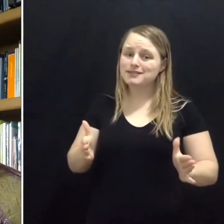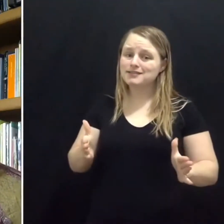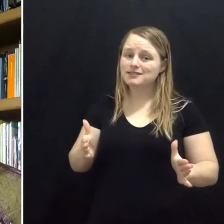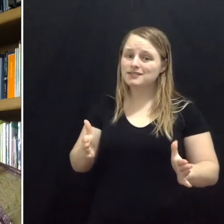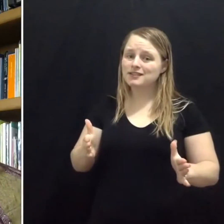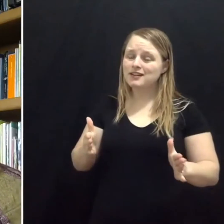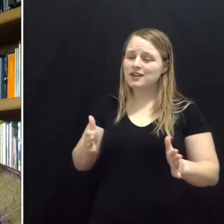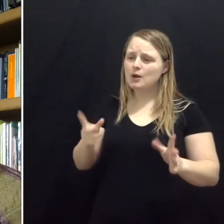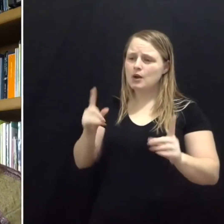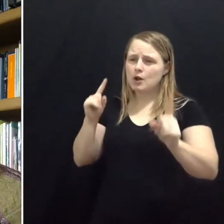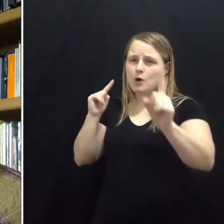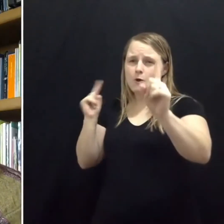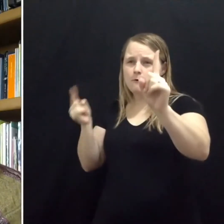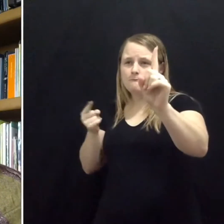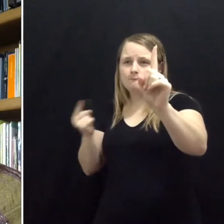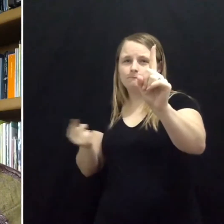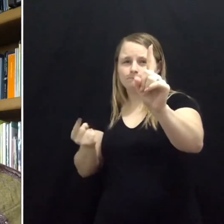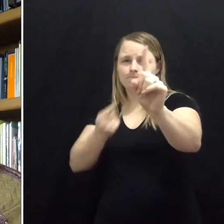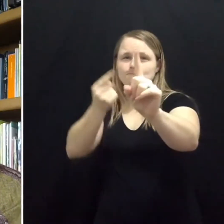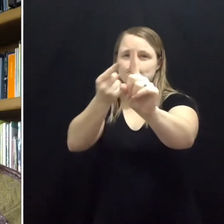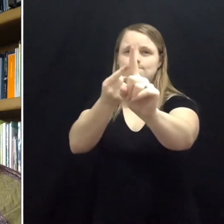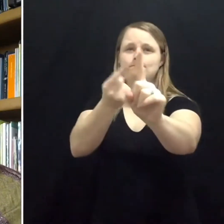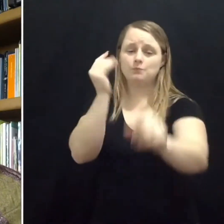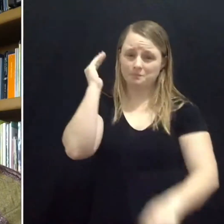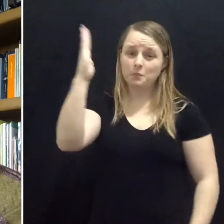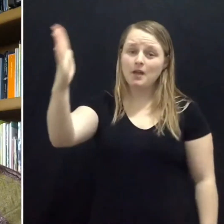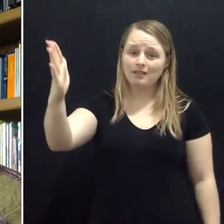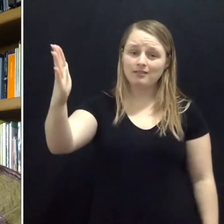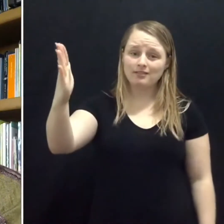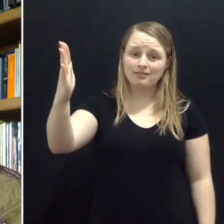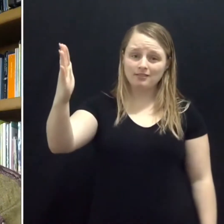helpers on your road to tomorrow.